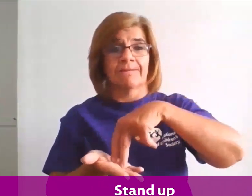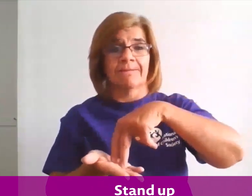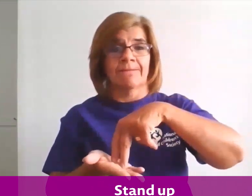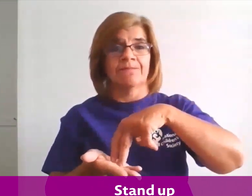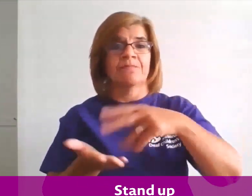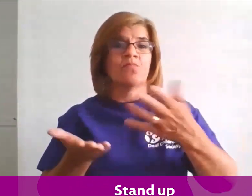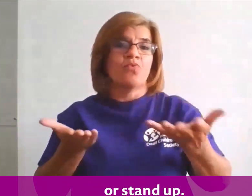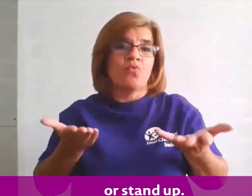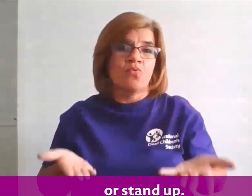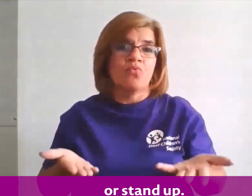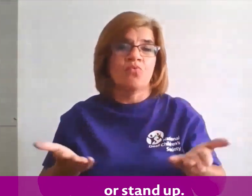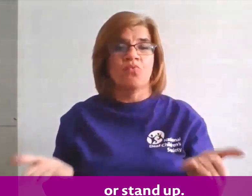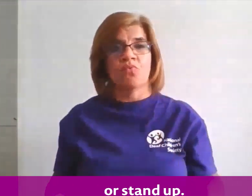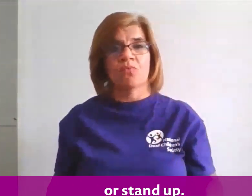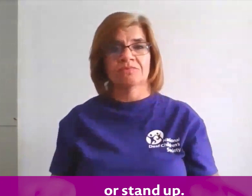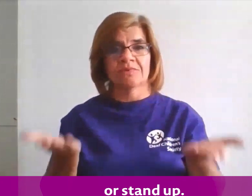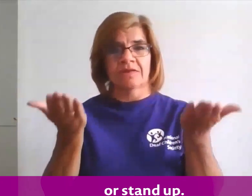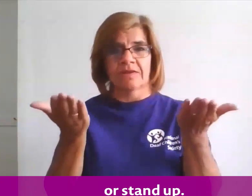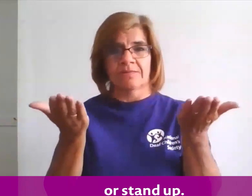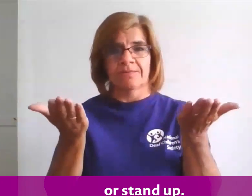Stand up or stand up.